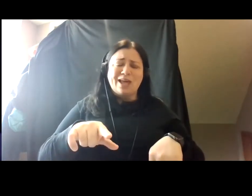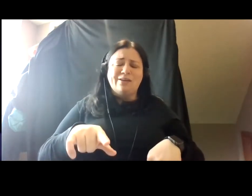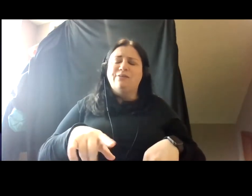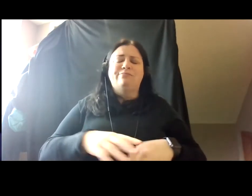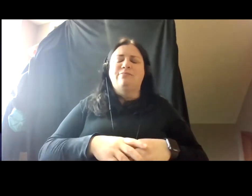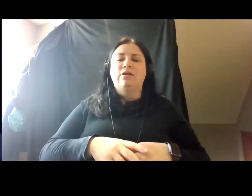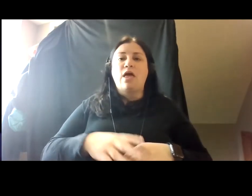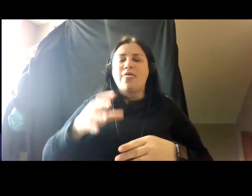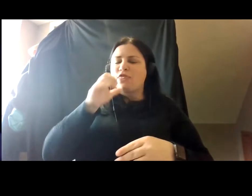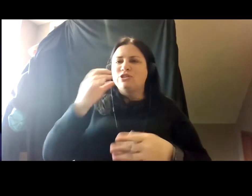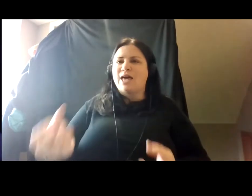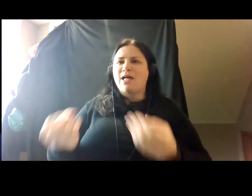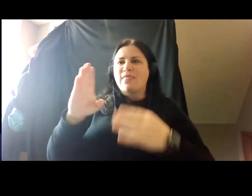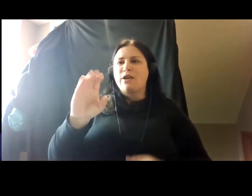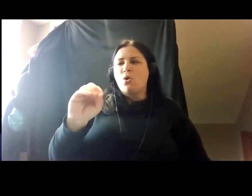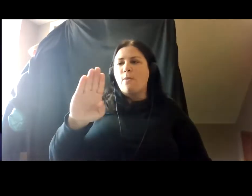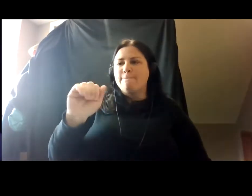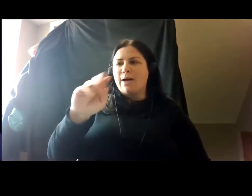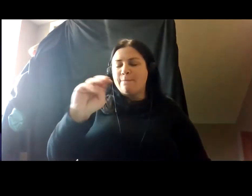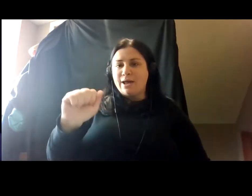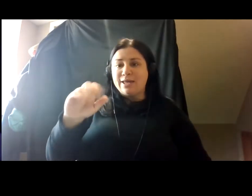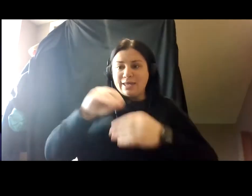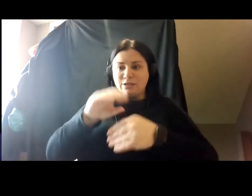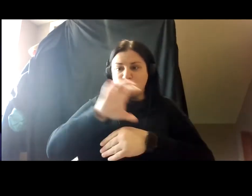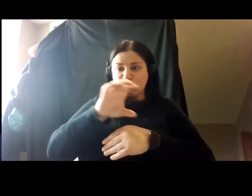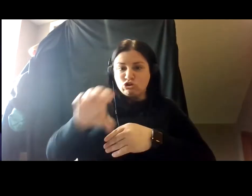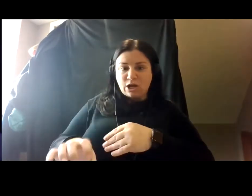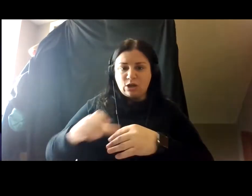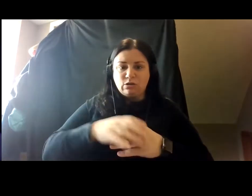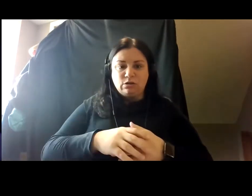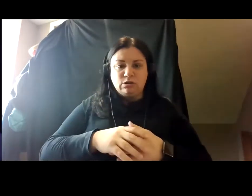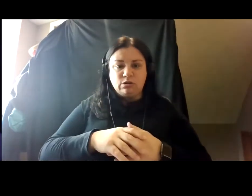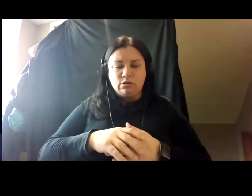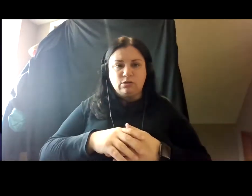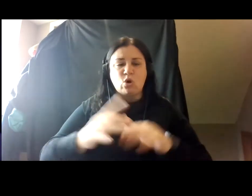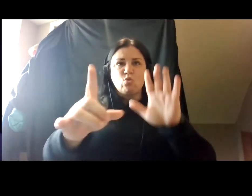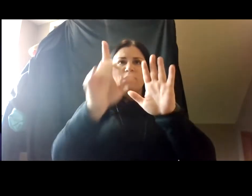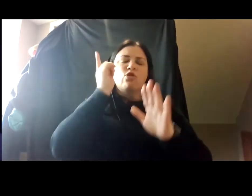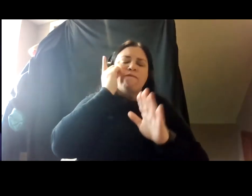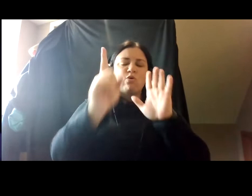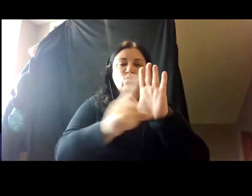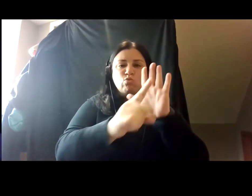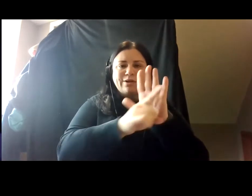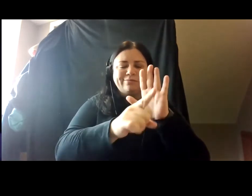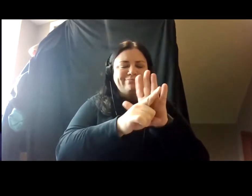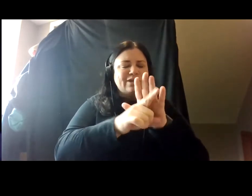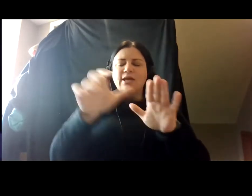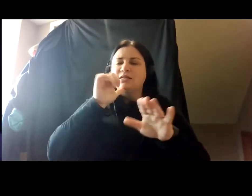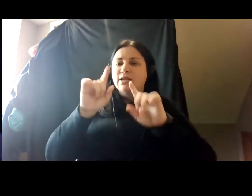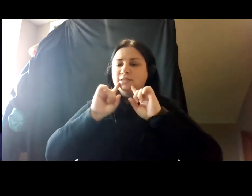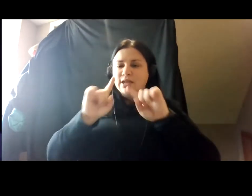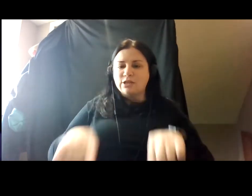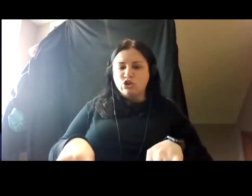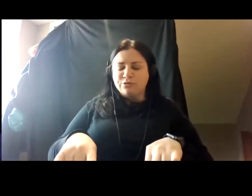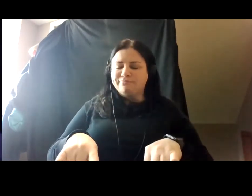there's not many Barack Obamas in Chicago. So he calls him up, rings. He doesn't pick up. It ends up going to